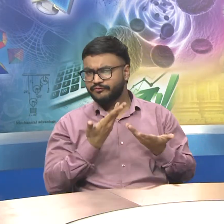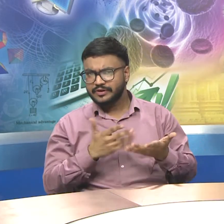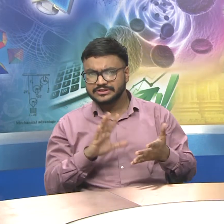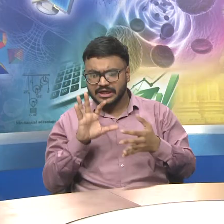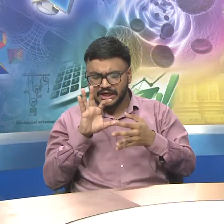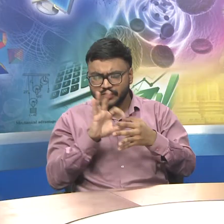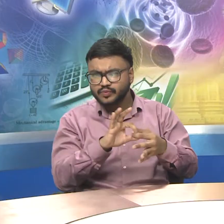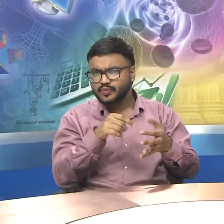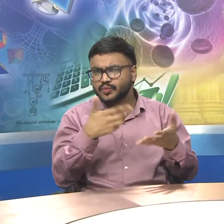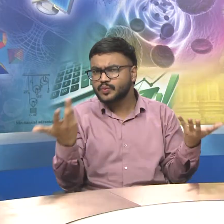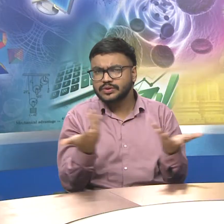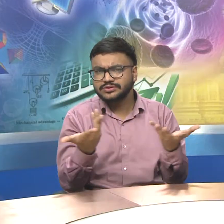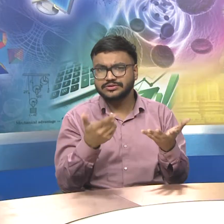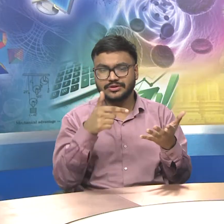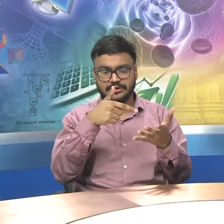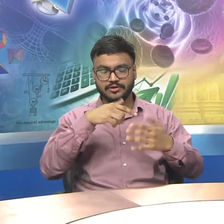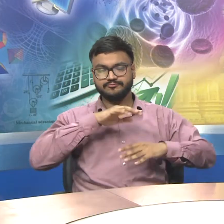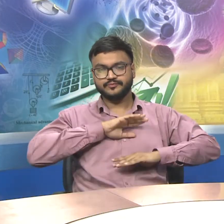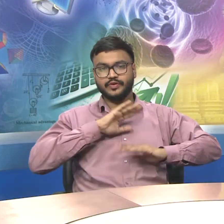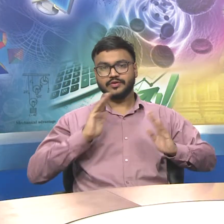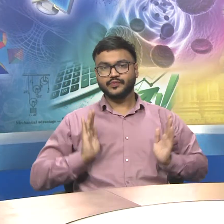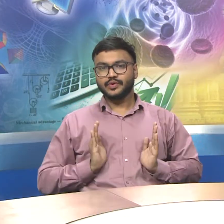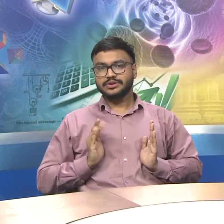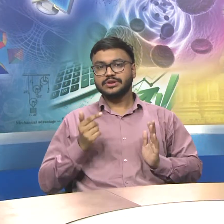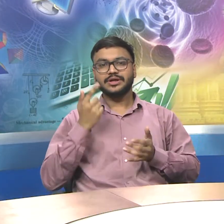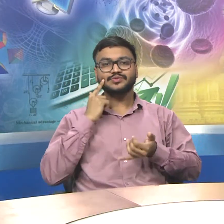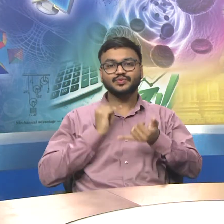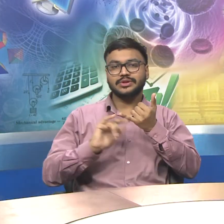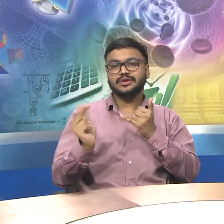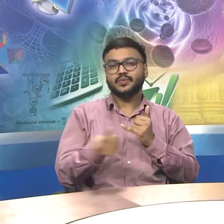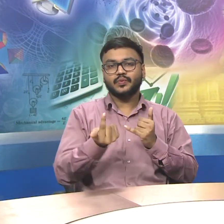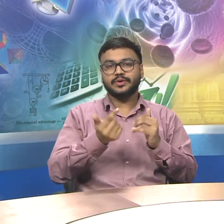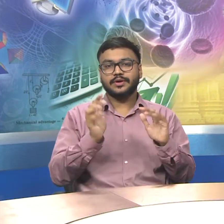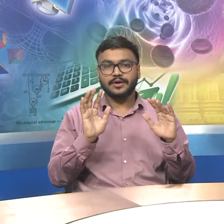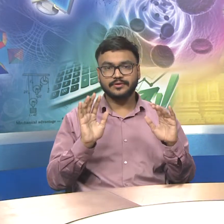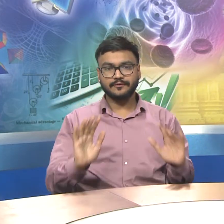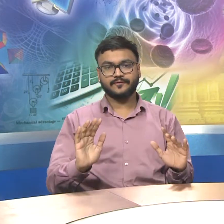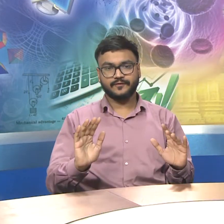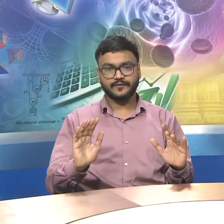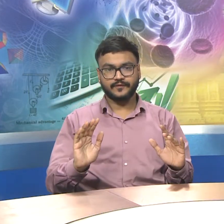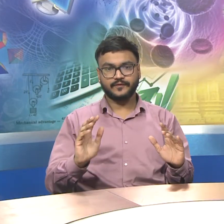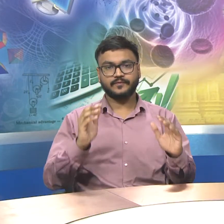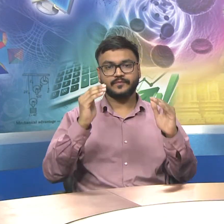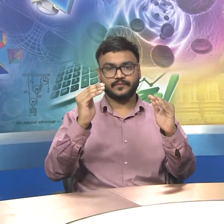emotions because they all are made near the chest level.